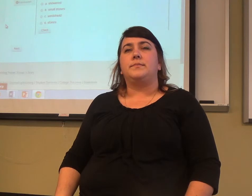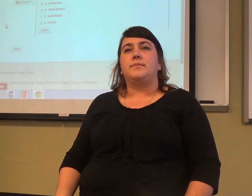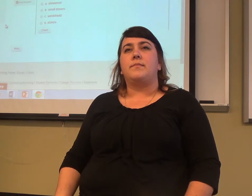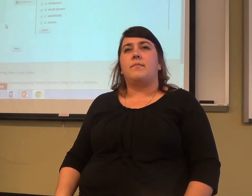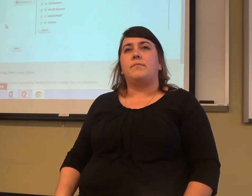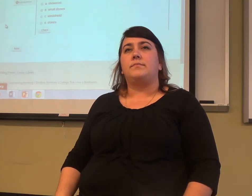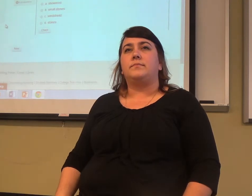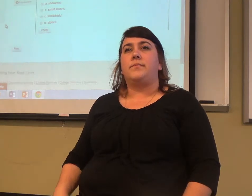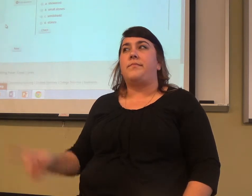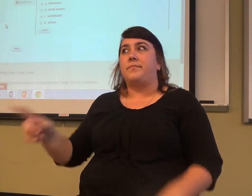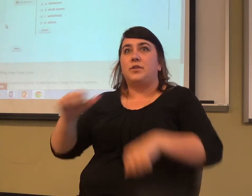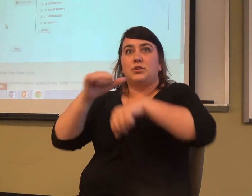The stones, right?